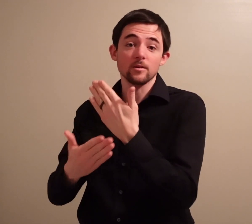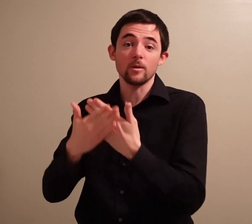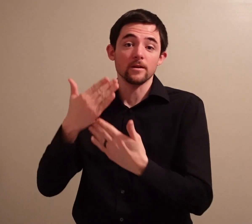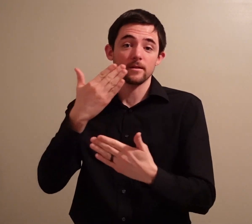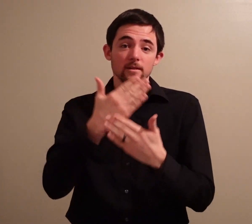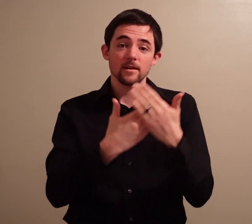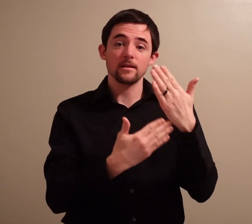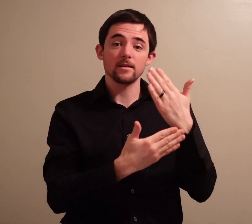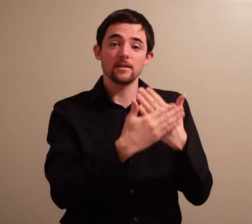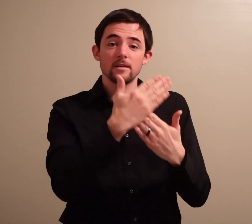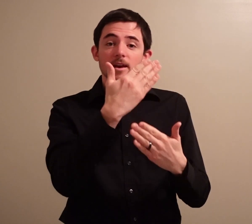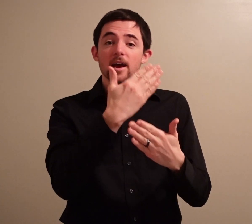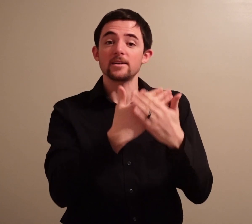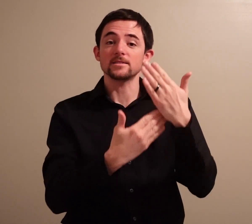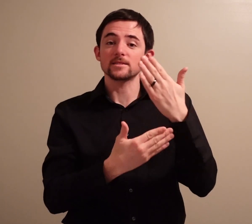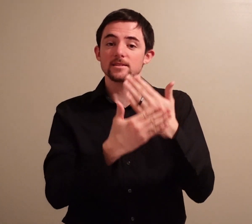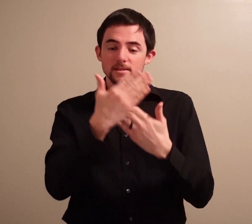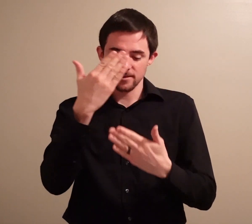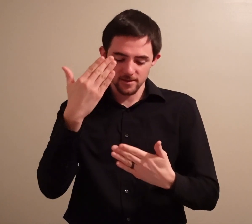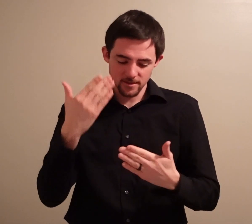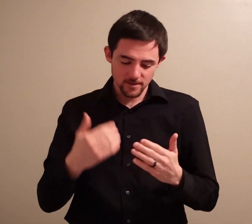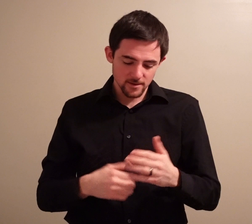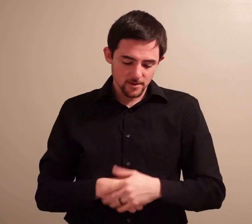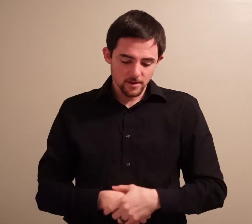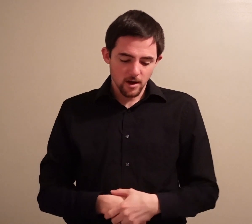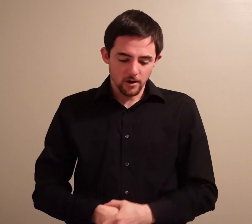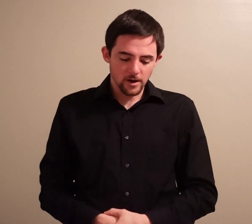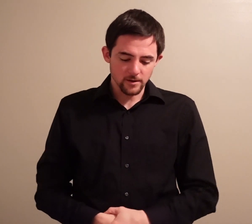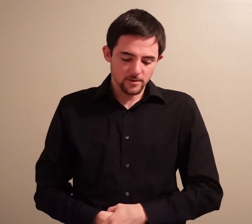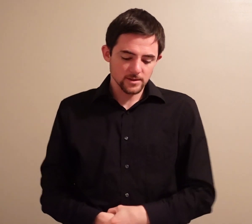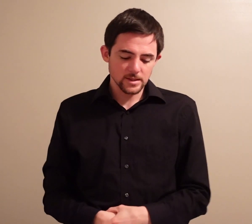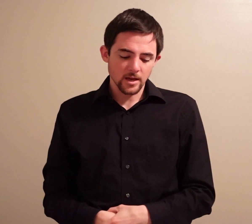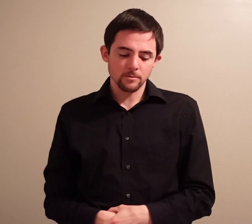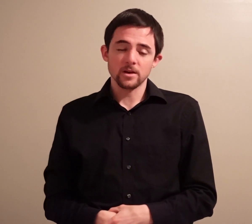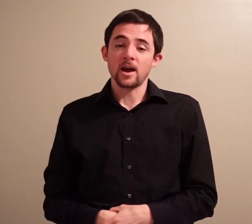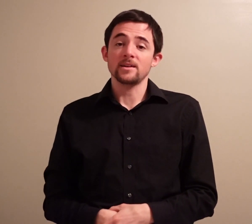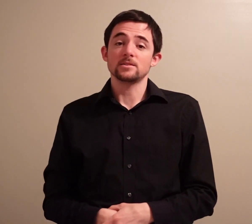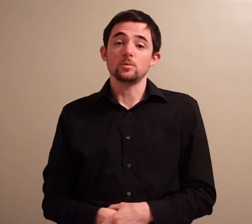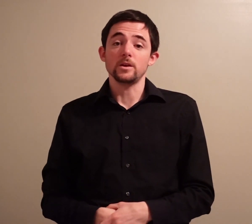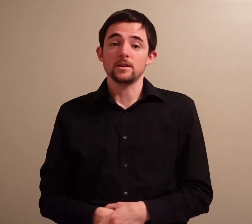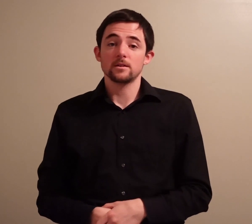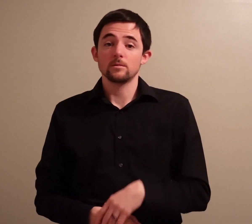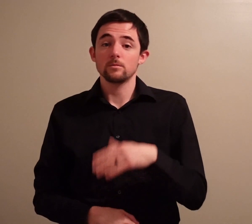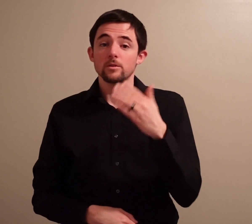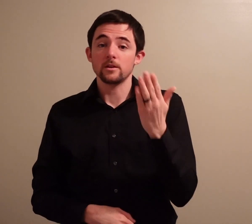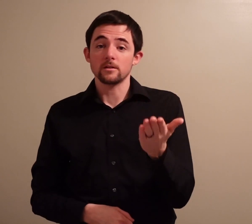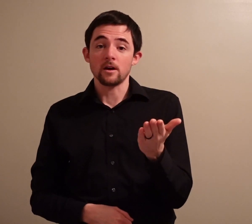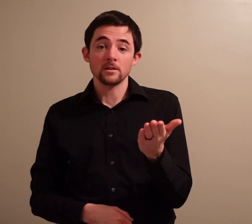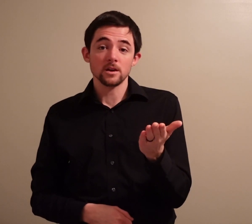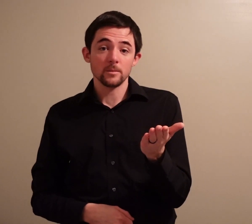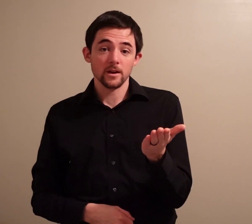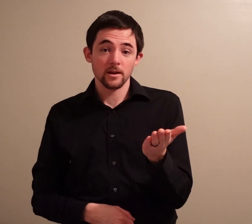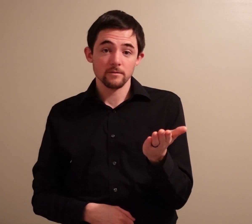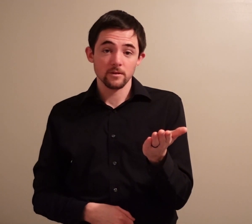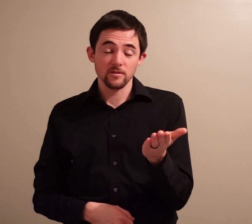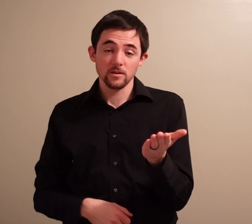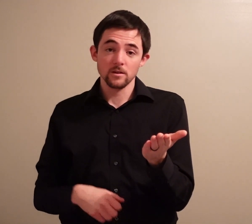one. Hands. Alright, sign number 9 is weak. Bring your non-dominant hand in front of you,